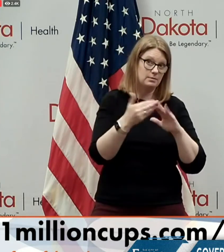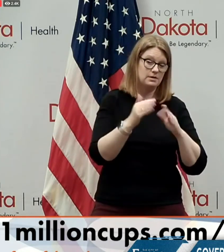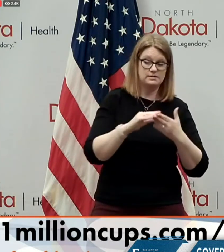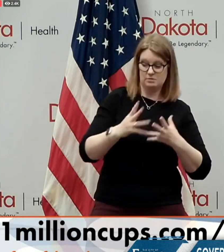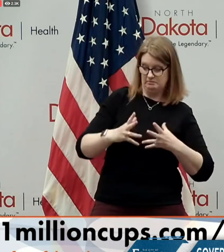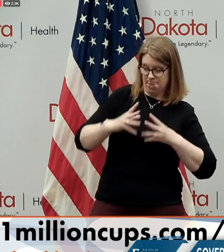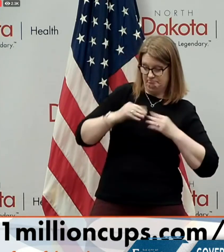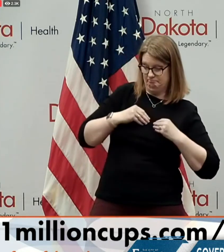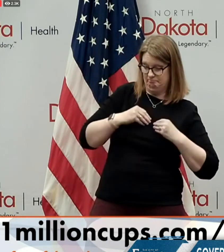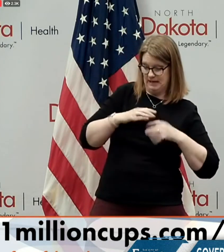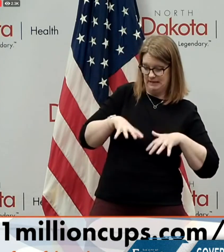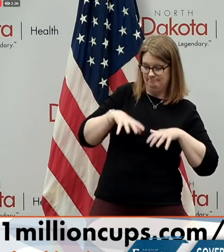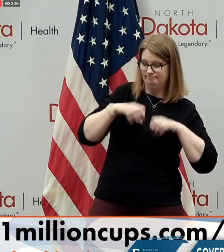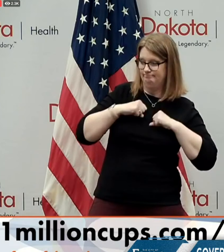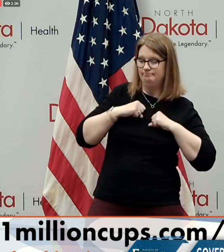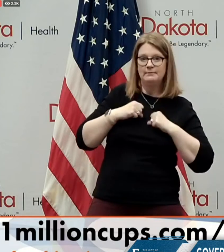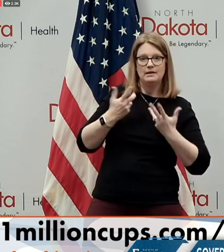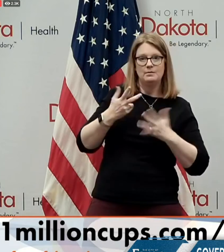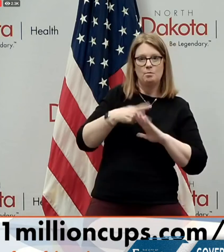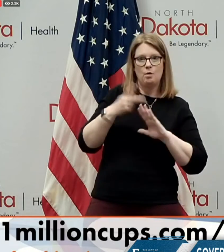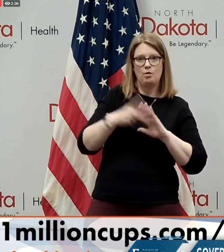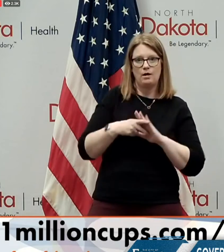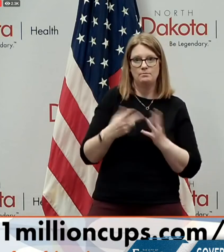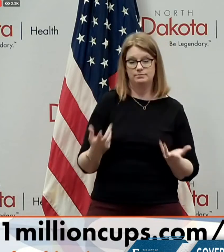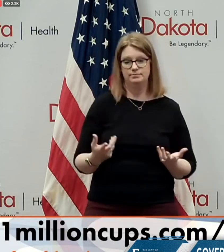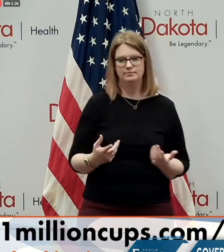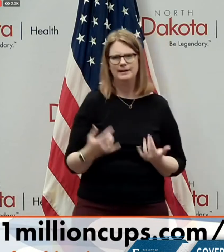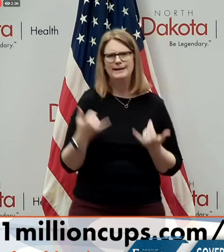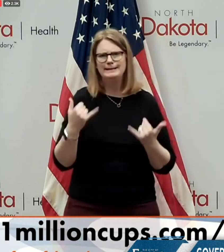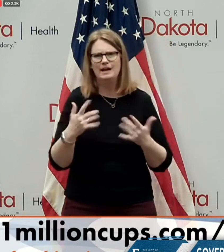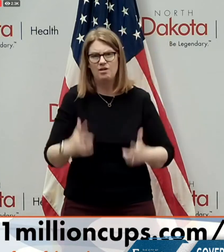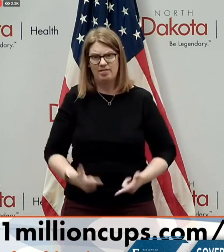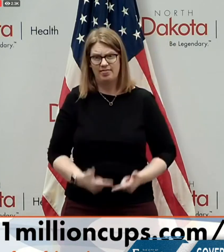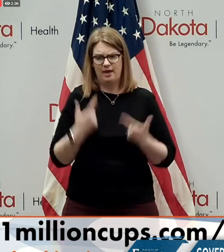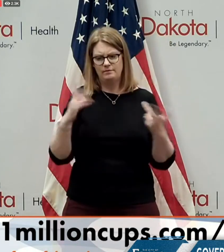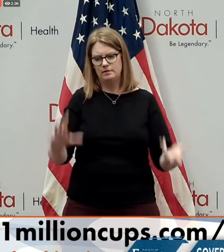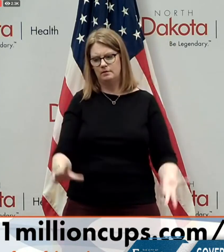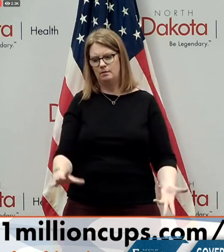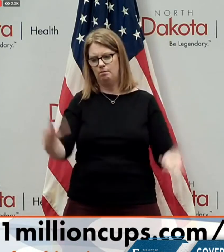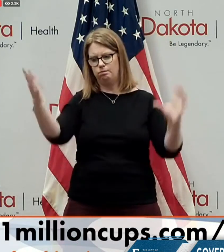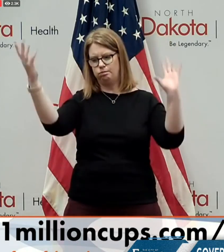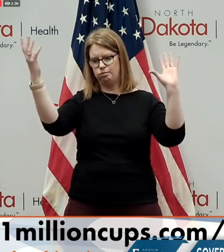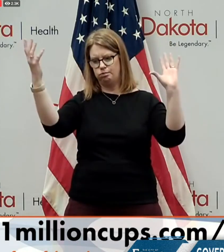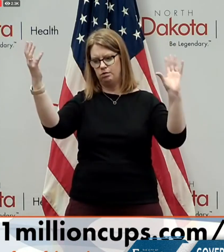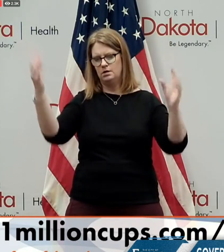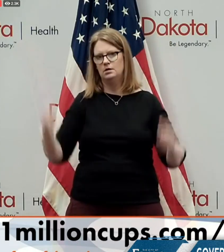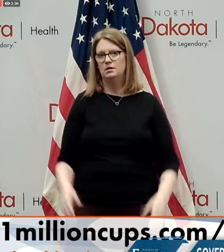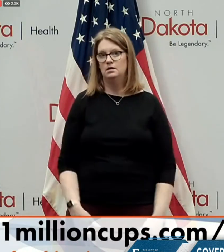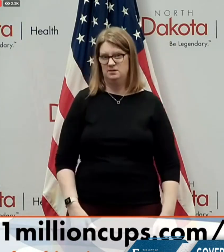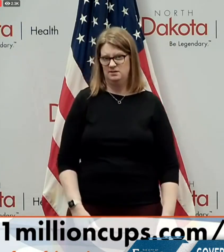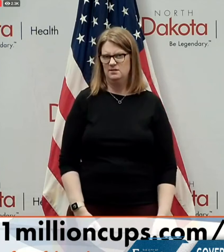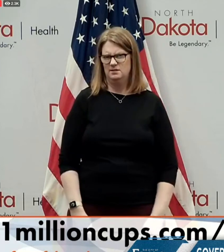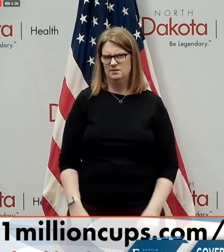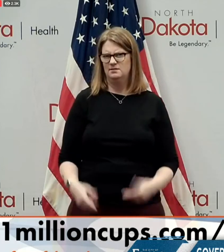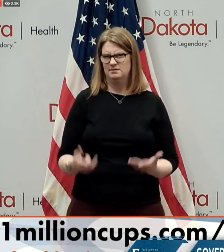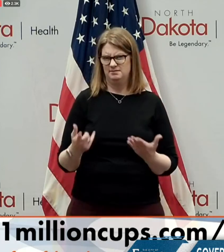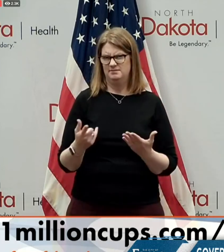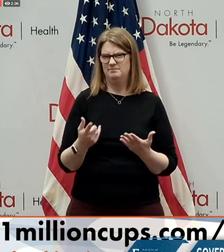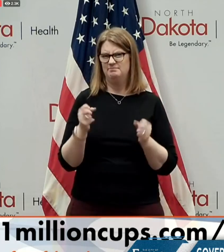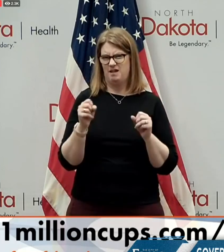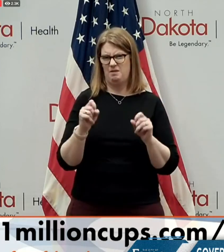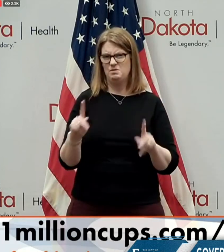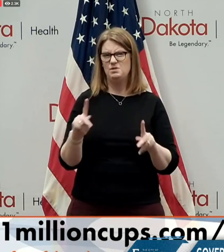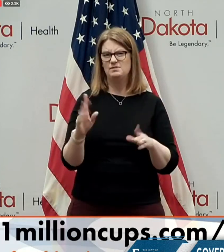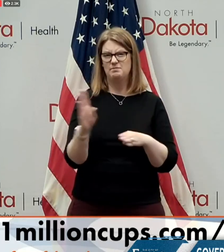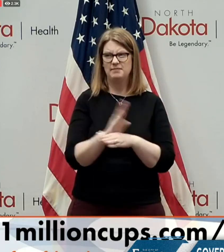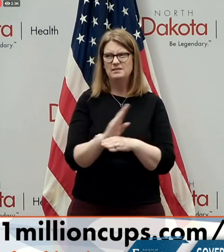We certainly, coming out of all of this chaos and disruption, there's going to be so many opportunities for entrepreneurs and innovators who can come up